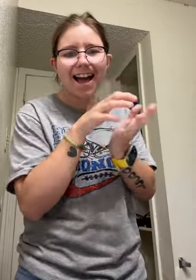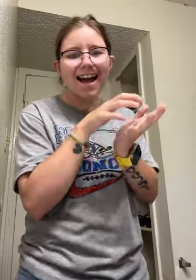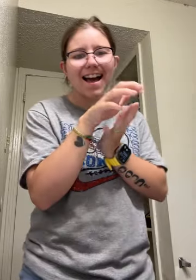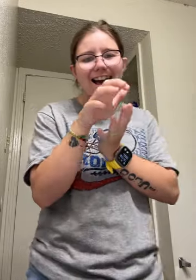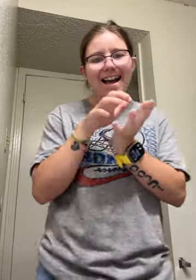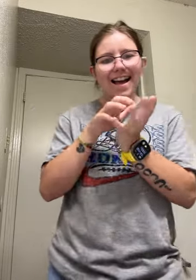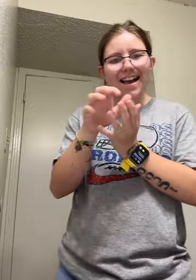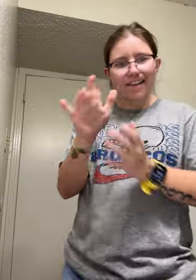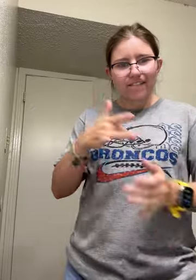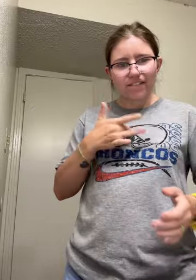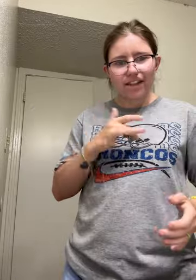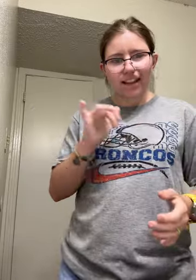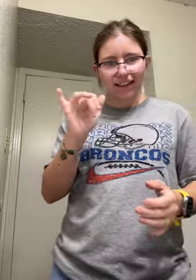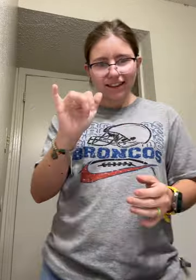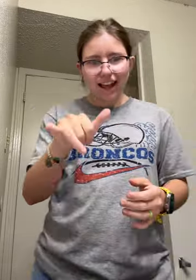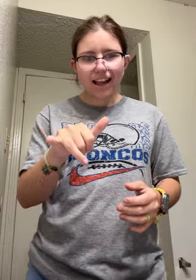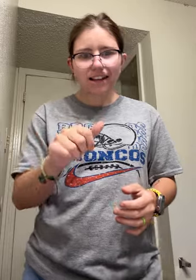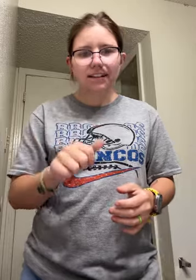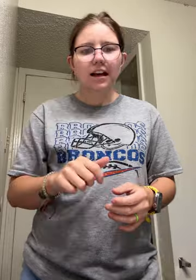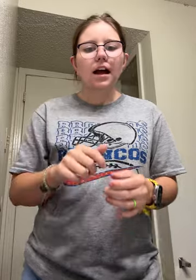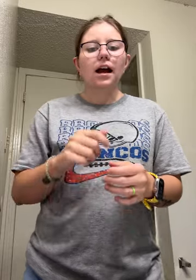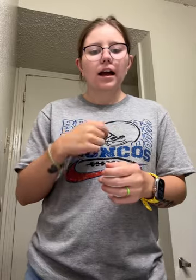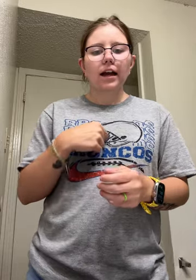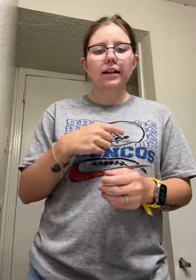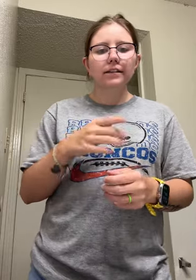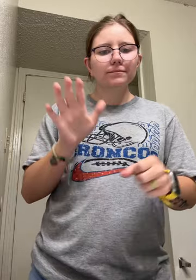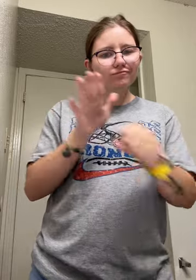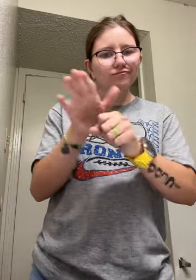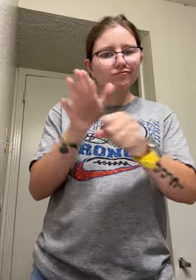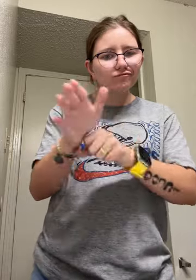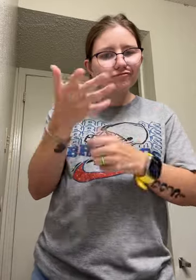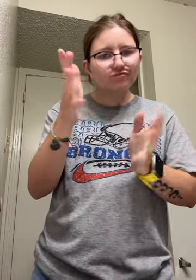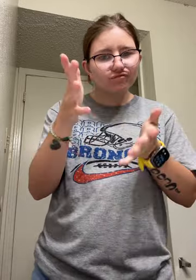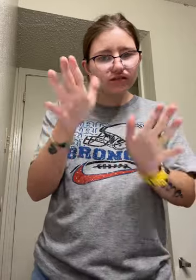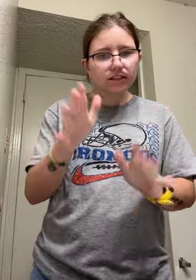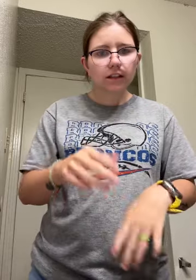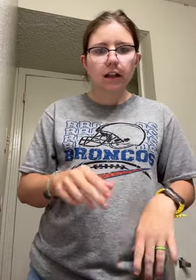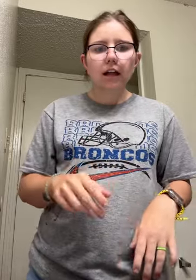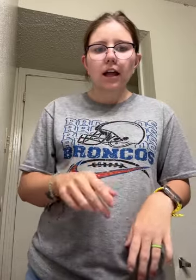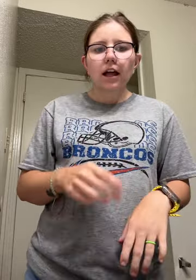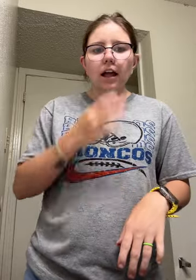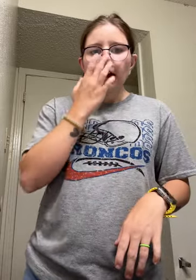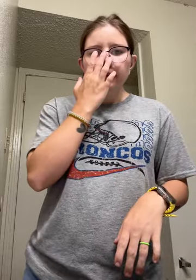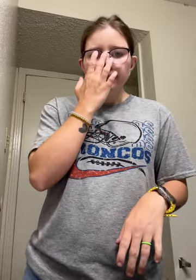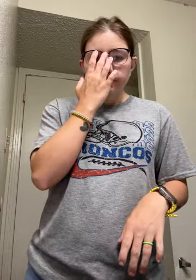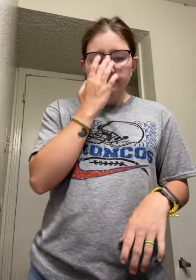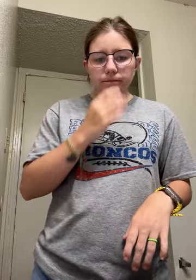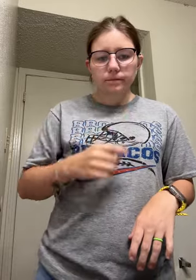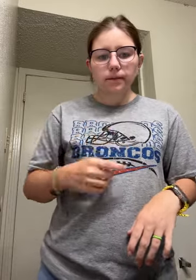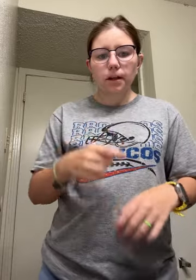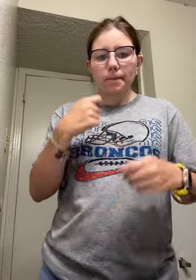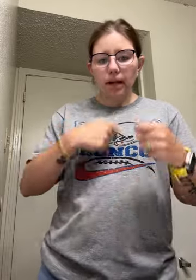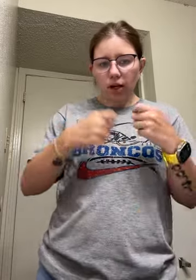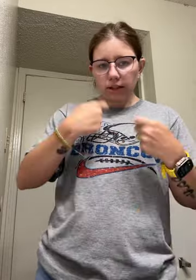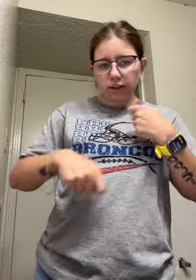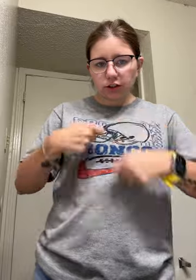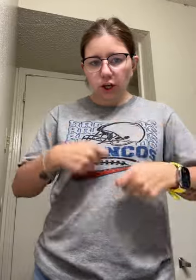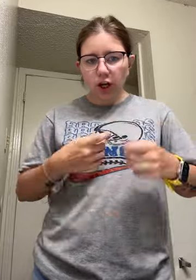You like that shit, man? I got a gang of that shit, man. I tell you what, I'm mad on the guitar. Hey, pull on the